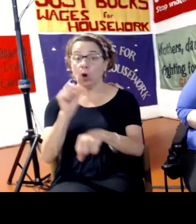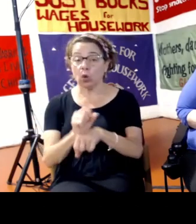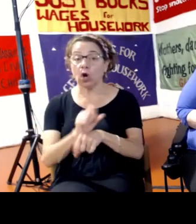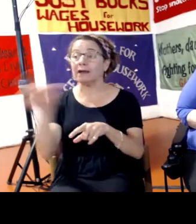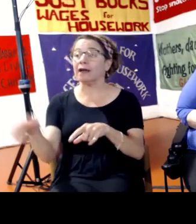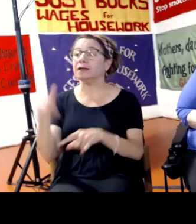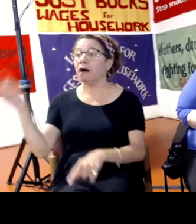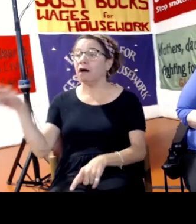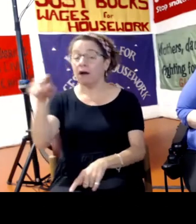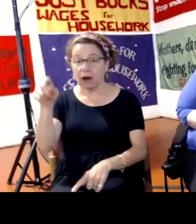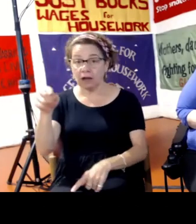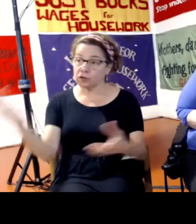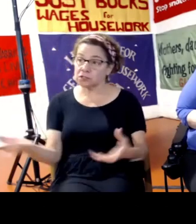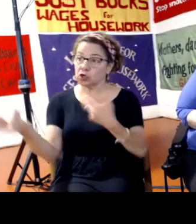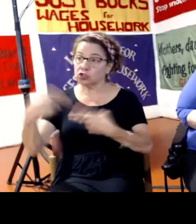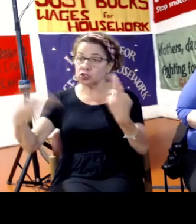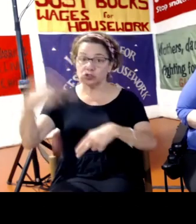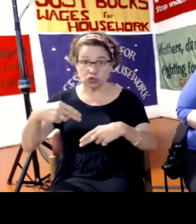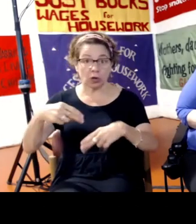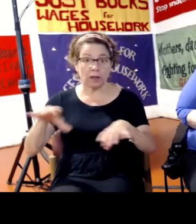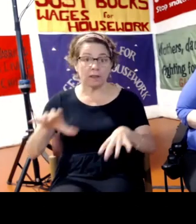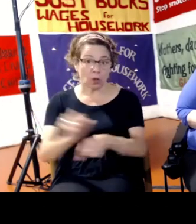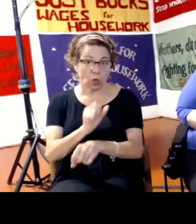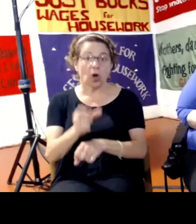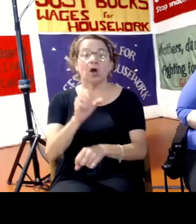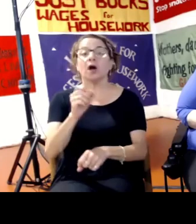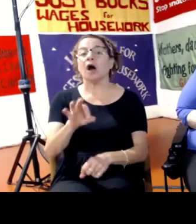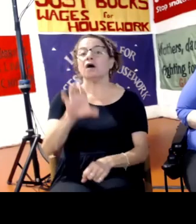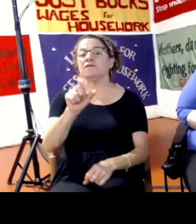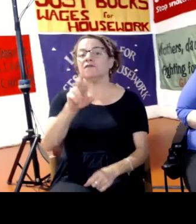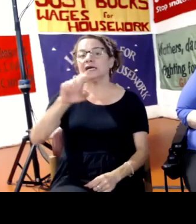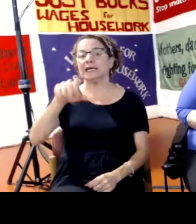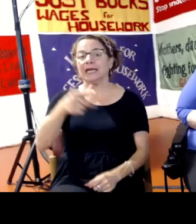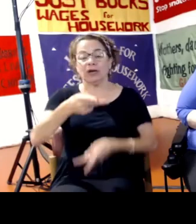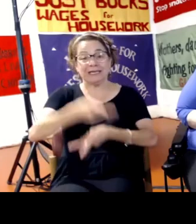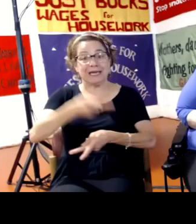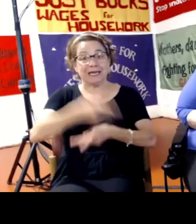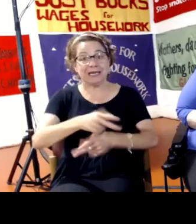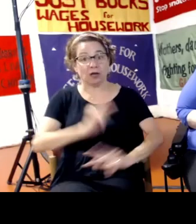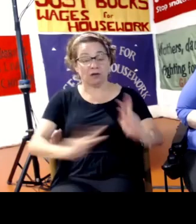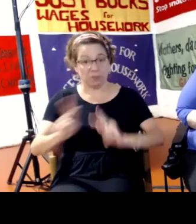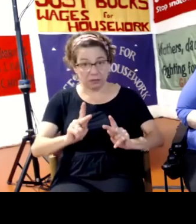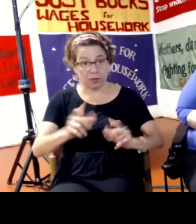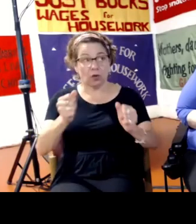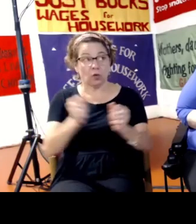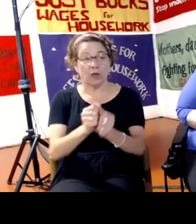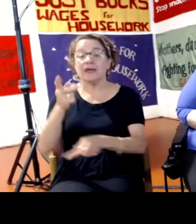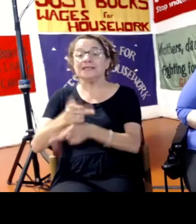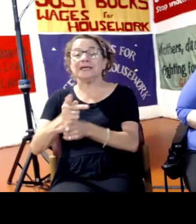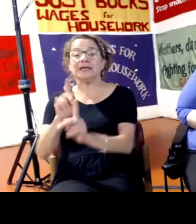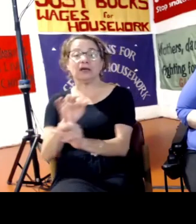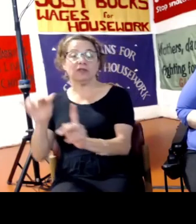others are encouraged to join us. But they brought together the care of people with the care of the